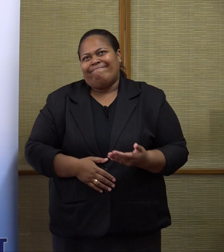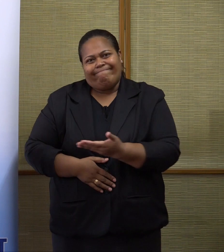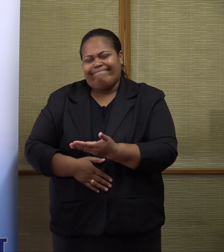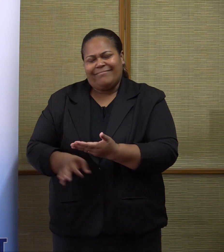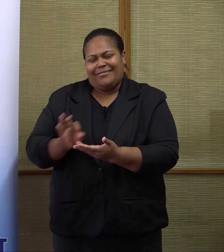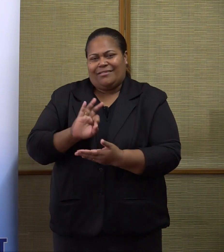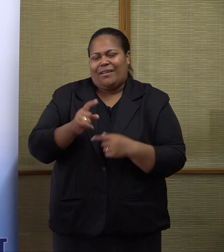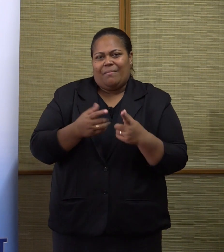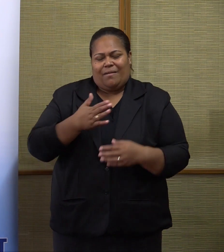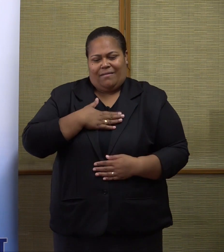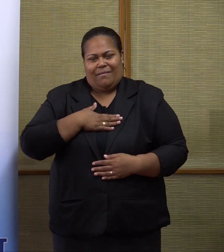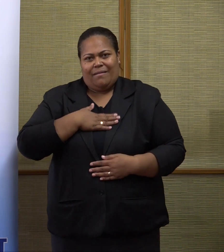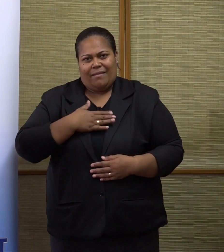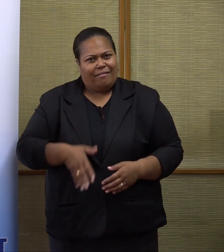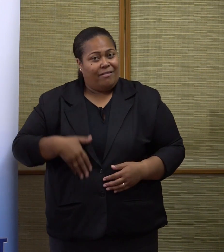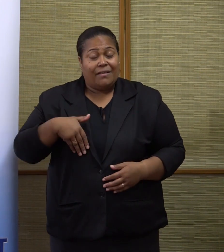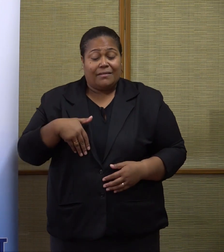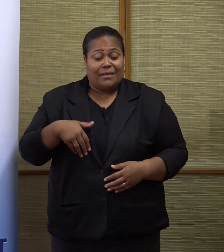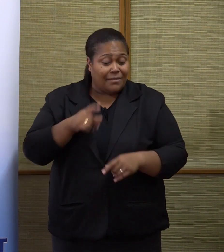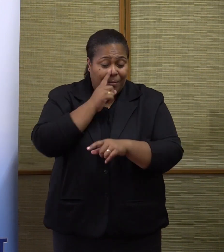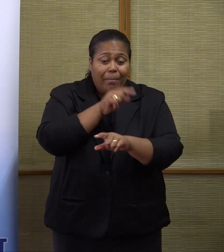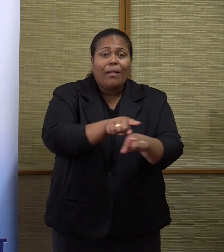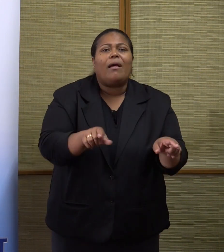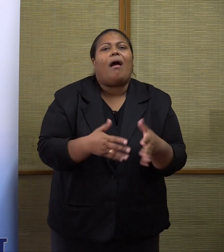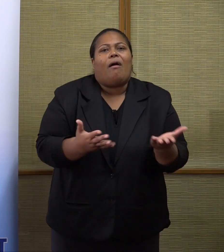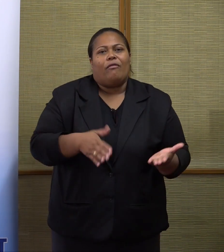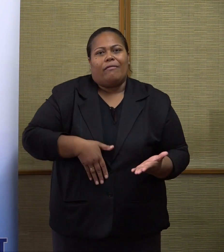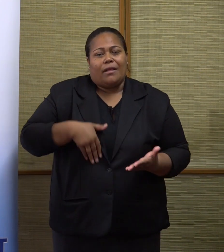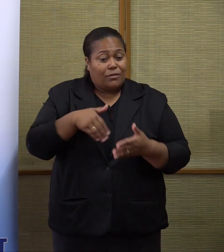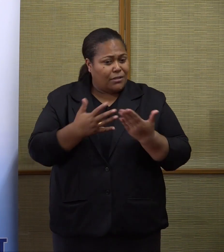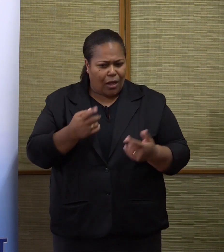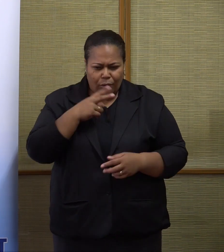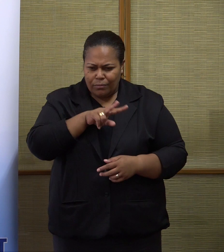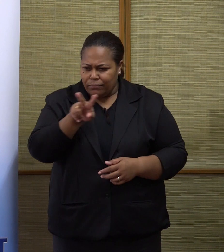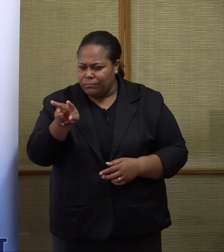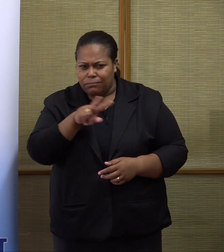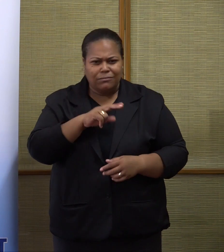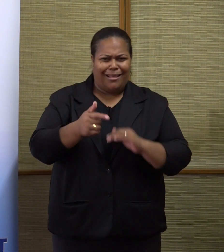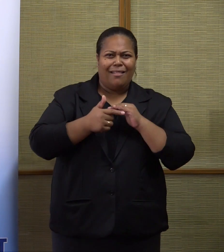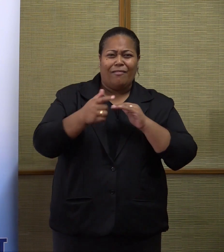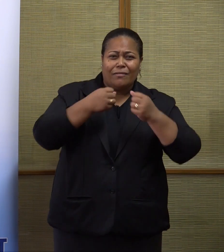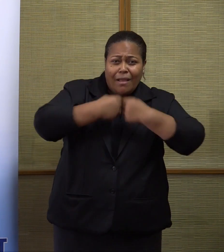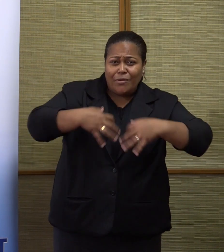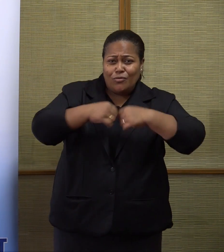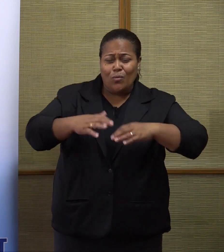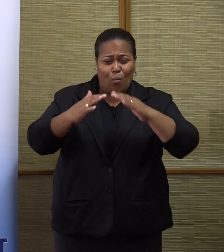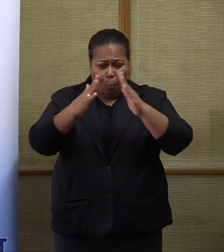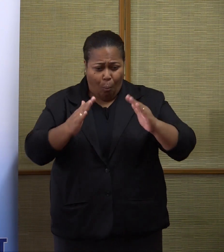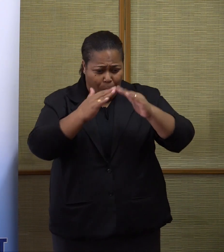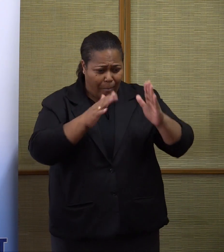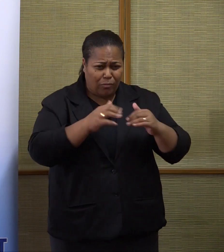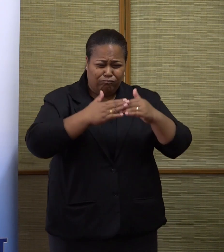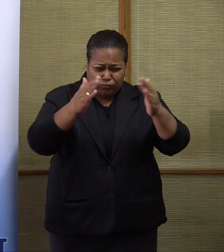the people feel right now as they have woken up to see the level of damages to their homes, in